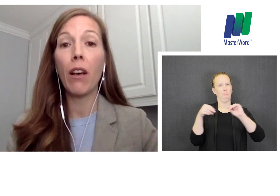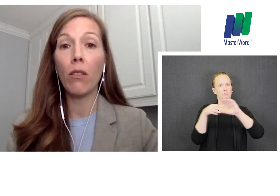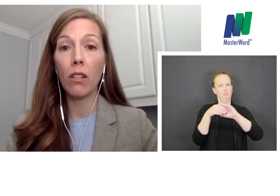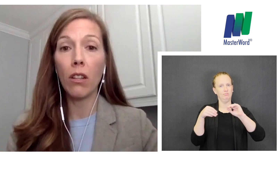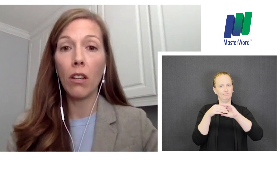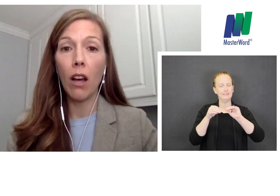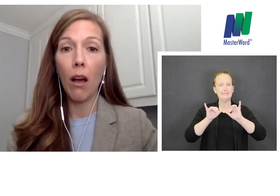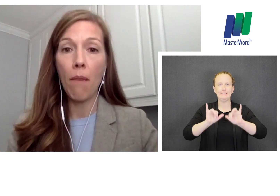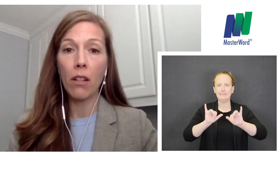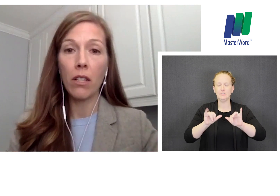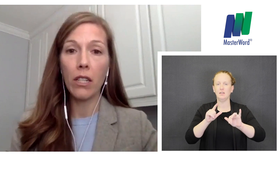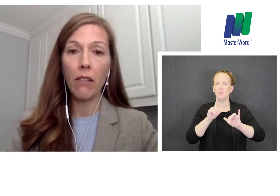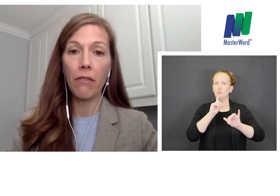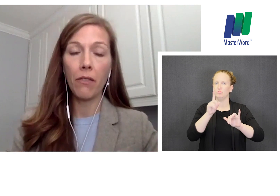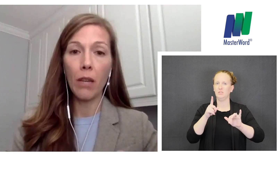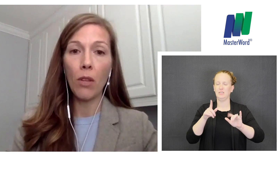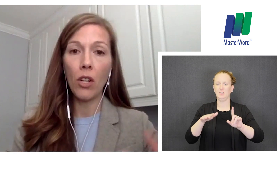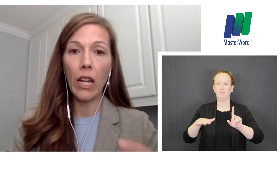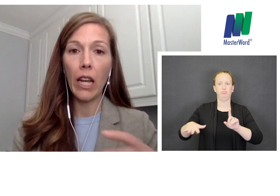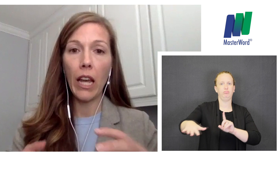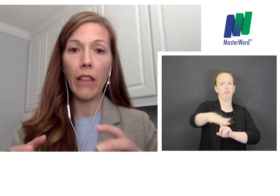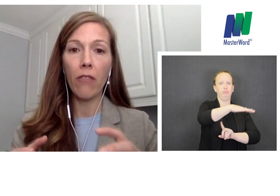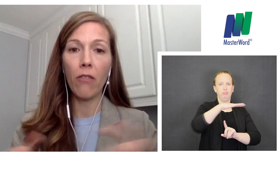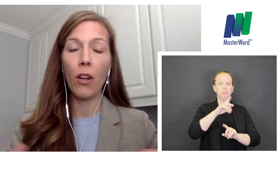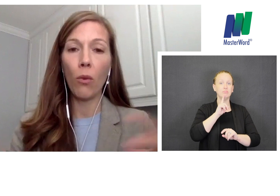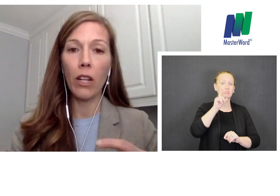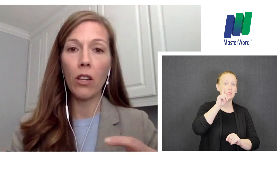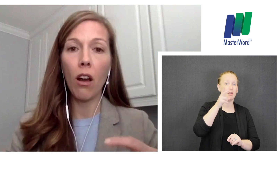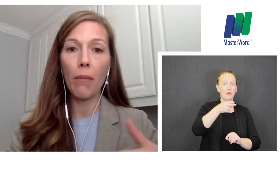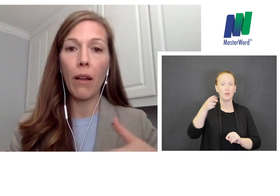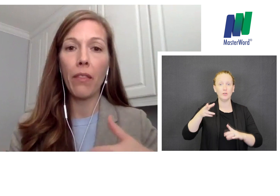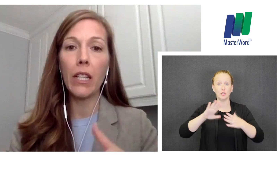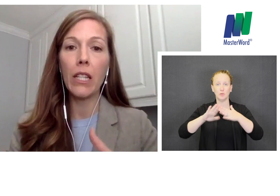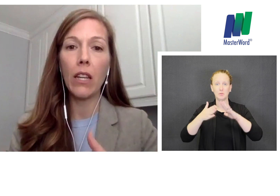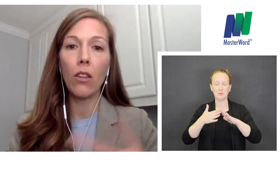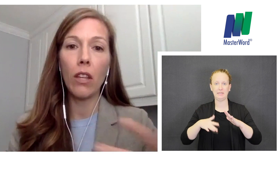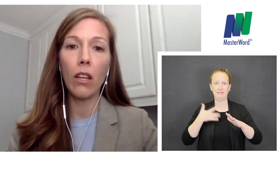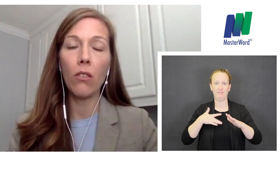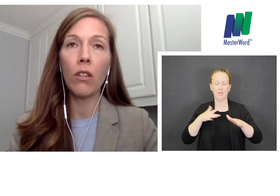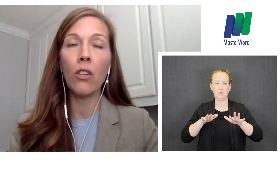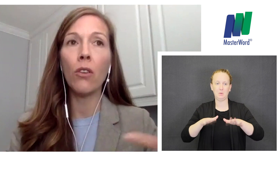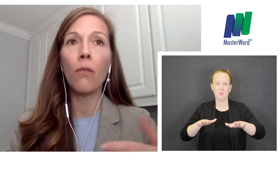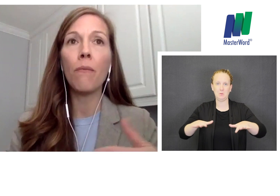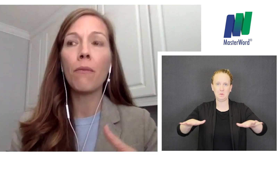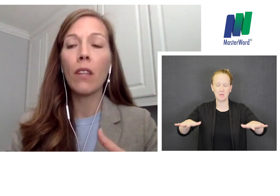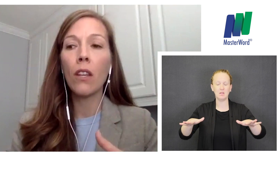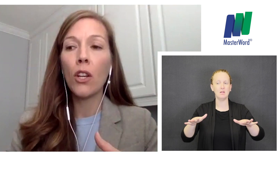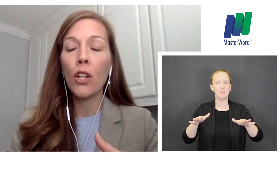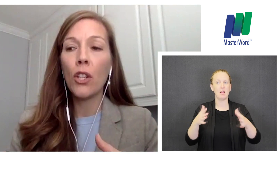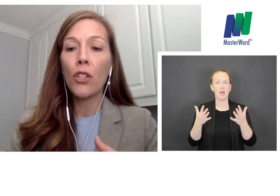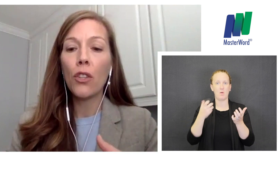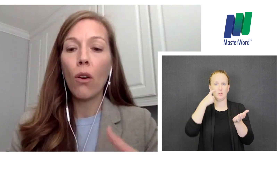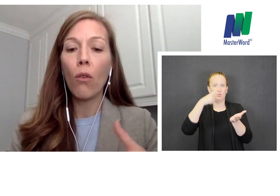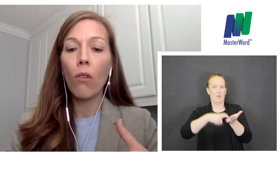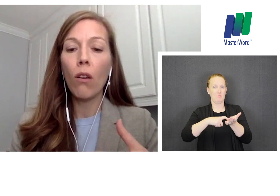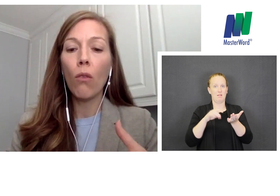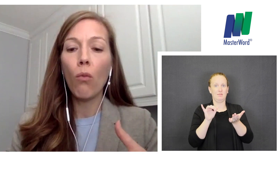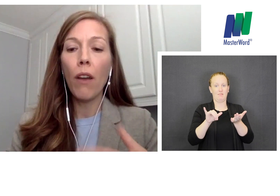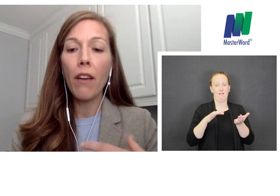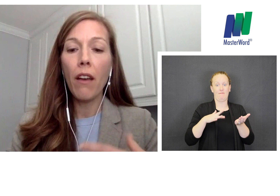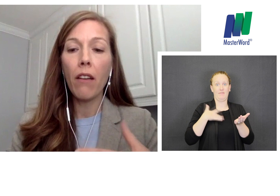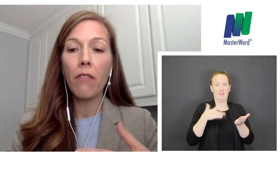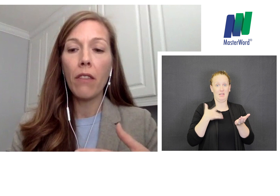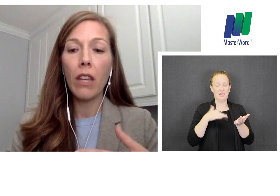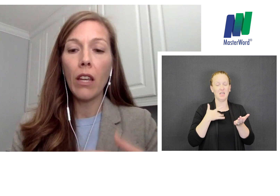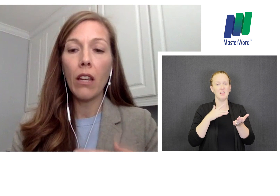deeply felt amongst the deaf community. And then from there, we can talk about things that you can do. So